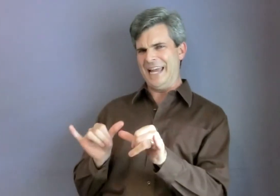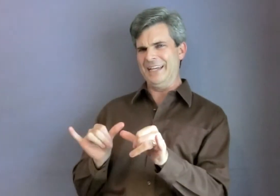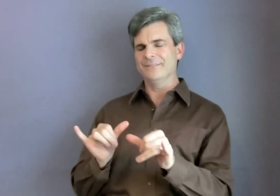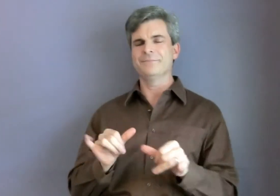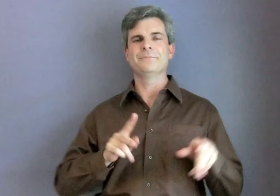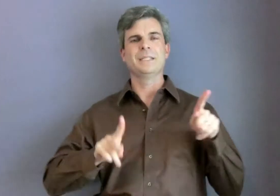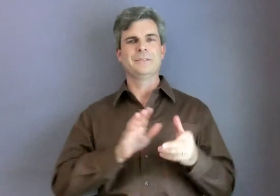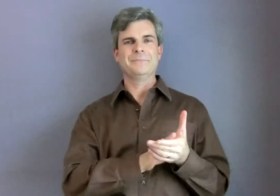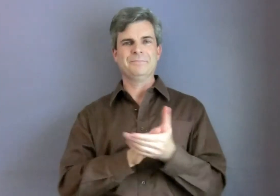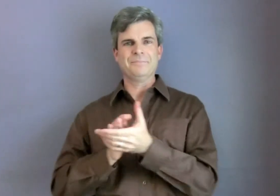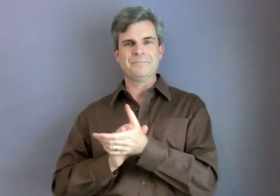You know,